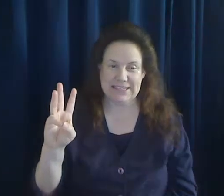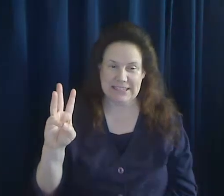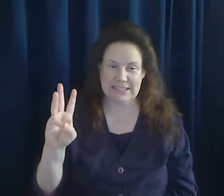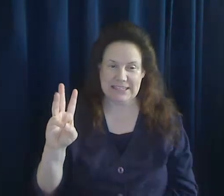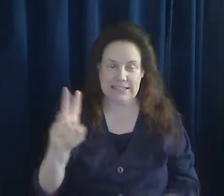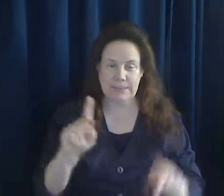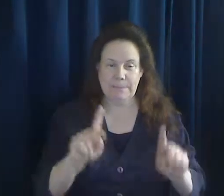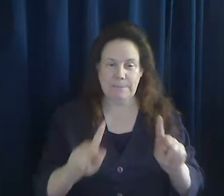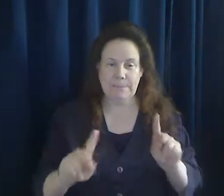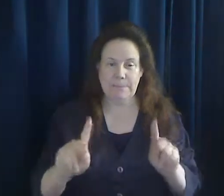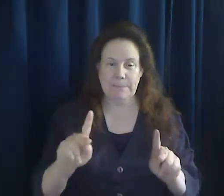6.